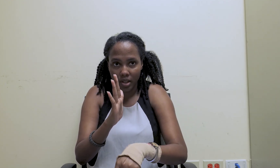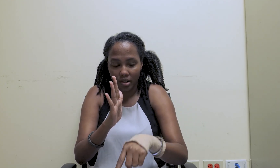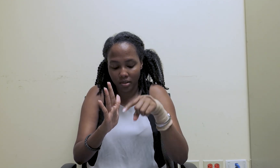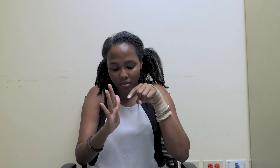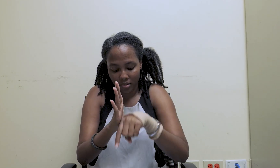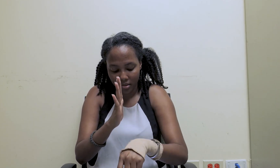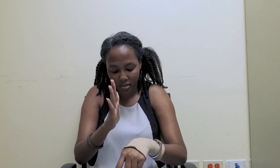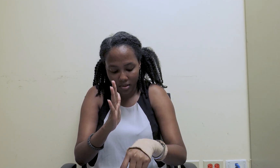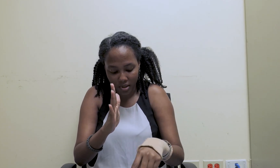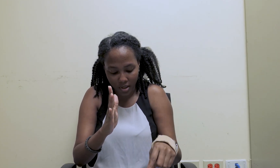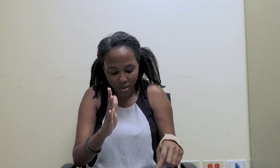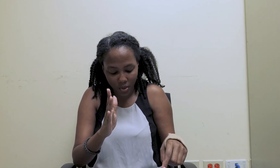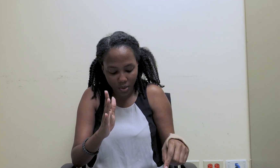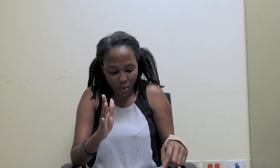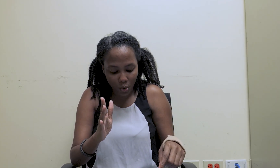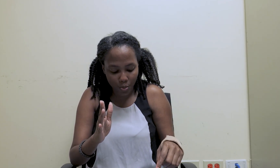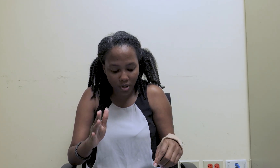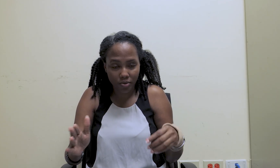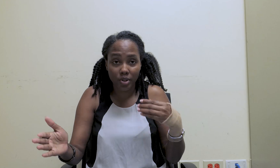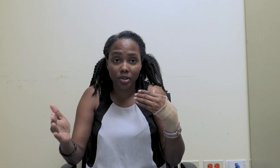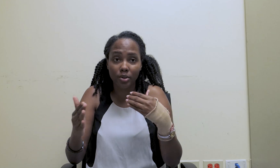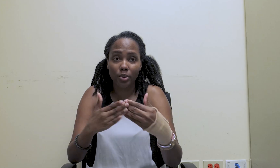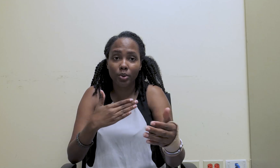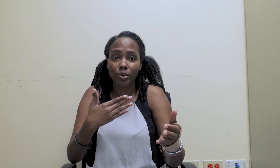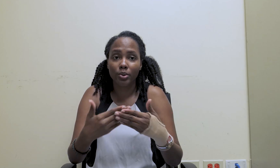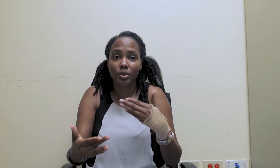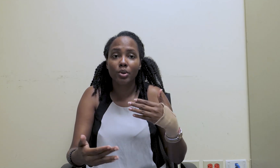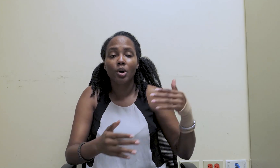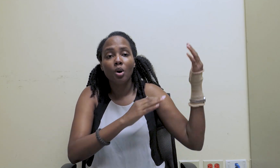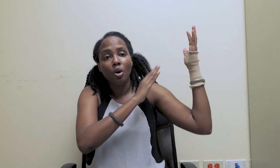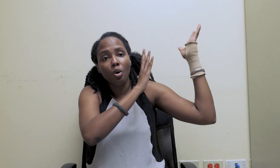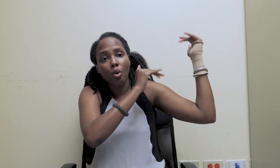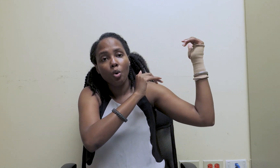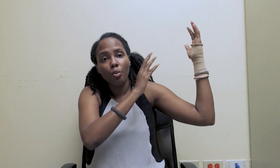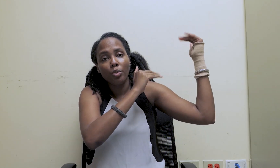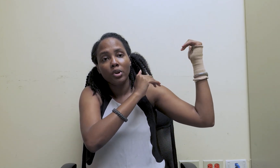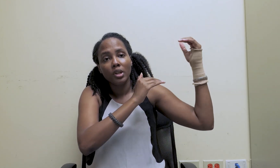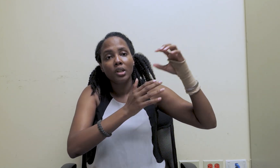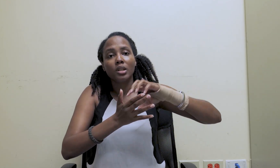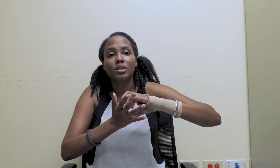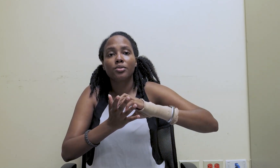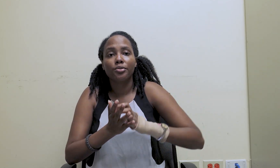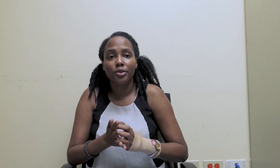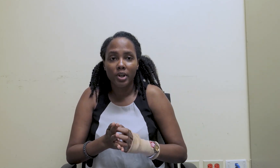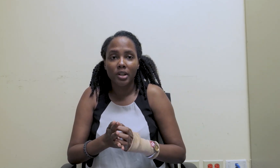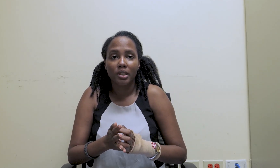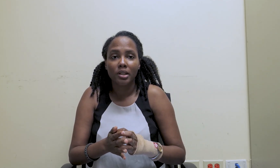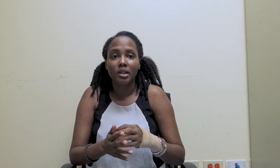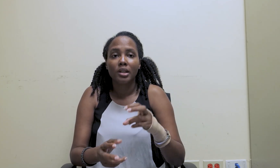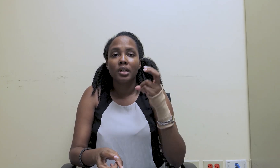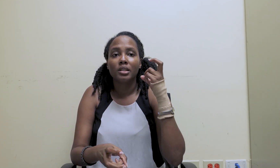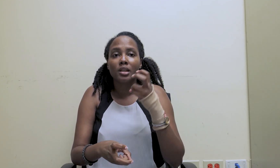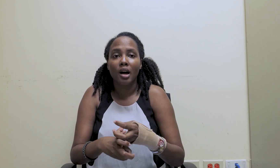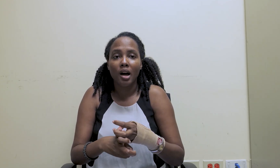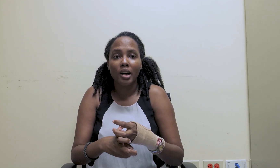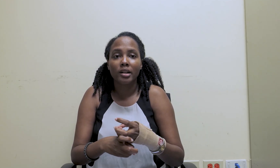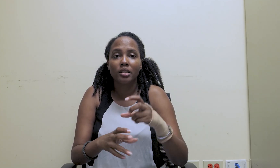Kill. So let's go. Though hope is frail. Though hope is frail, it's hard